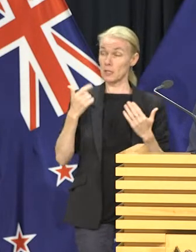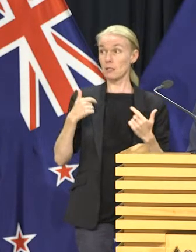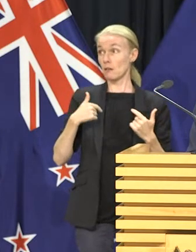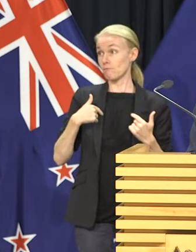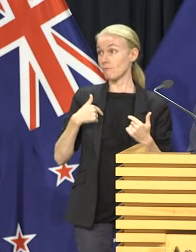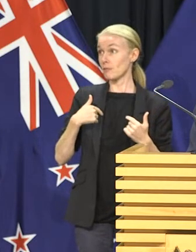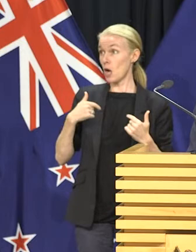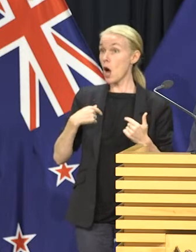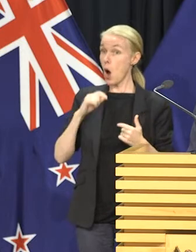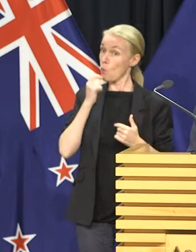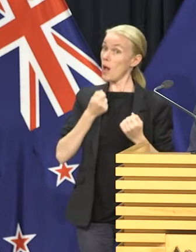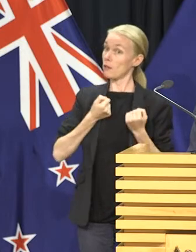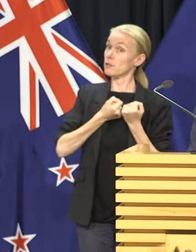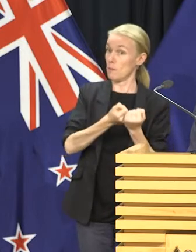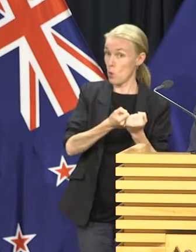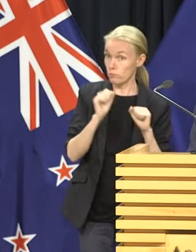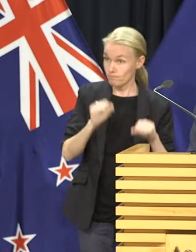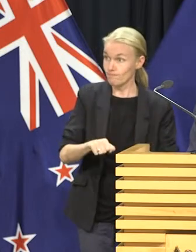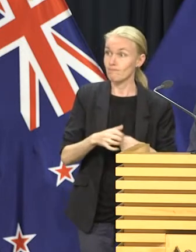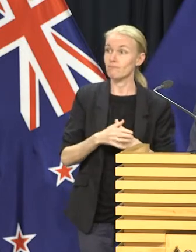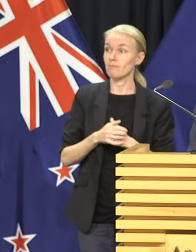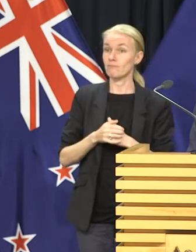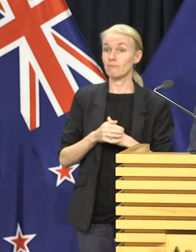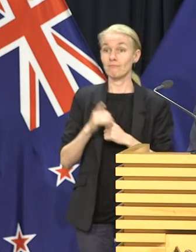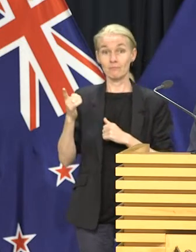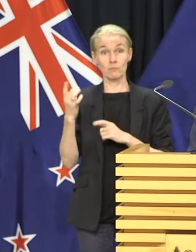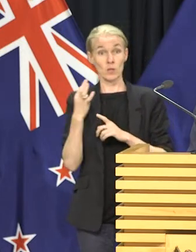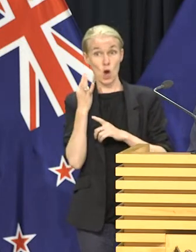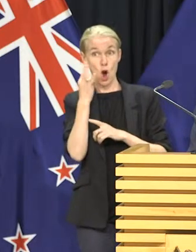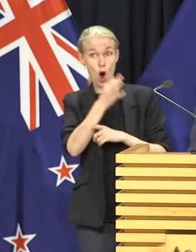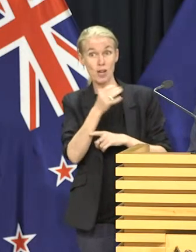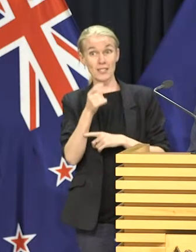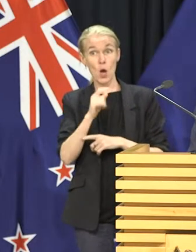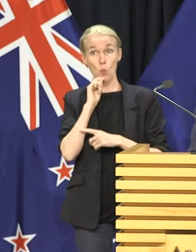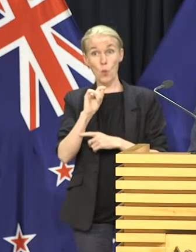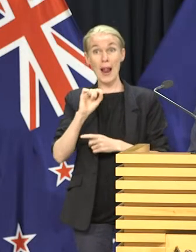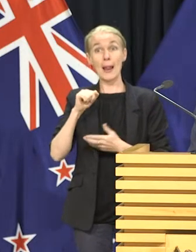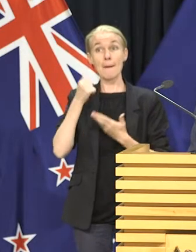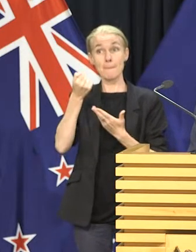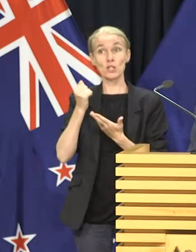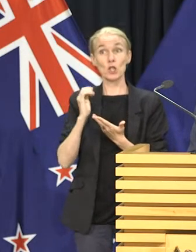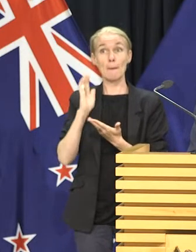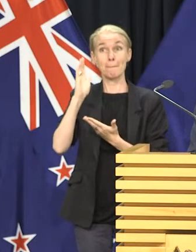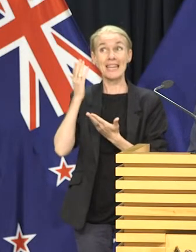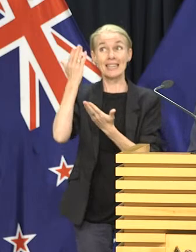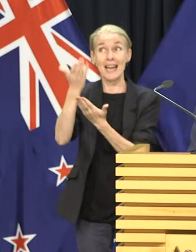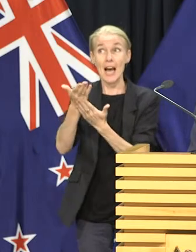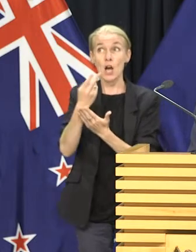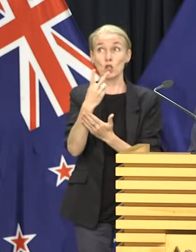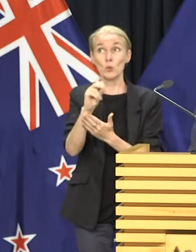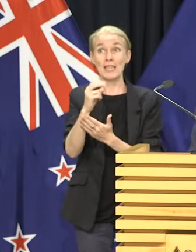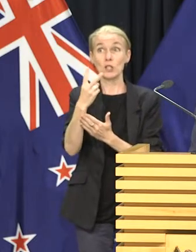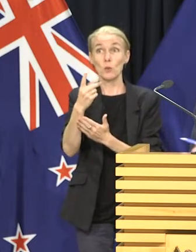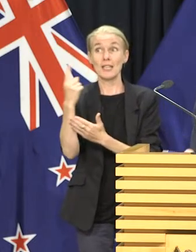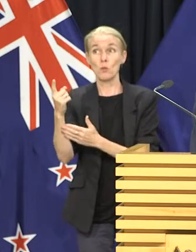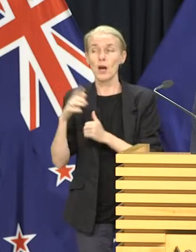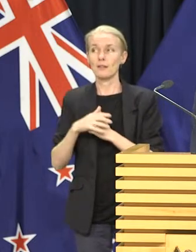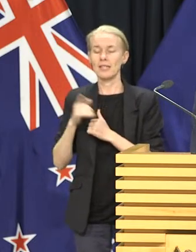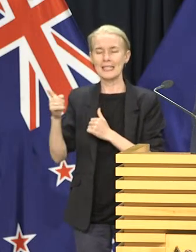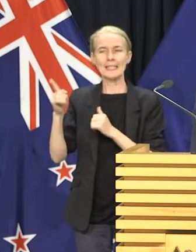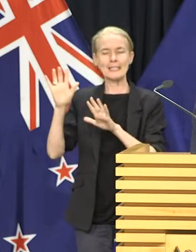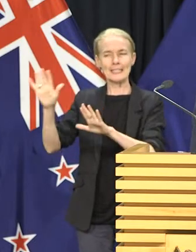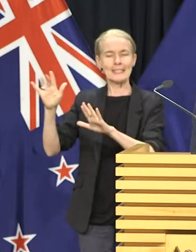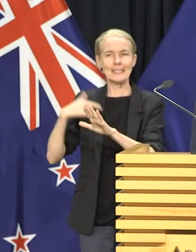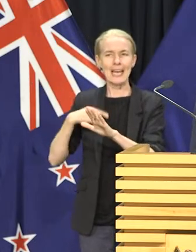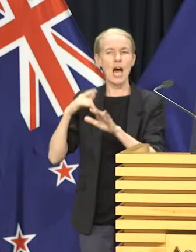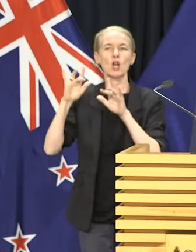be vouching for. Will that funding be budget 2021? It's currently under consideration, and I don't want to get ahead of the budget process.